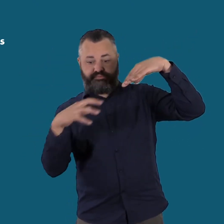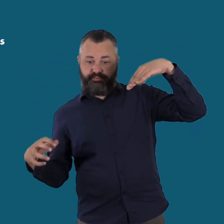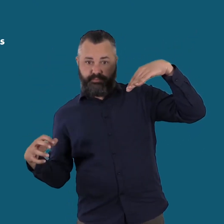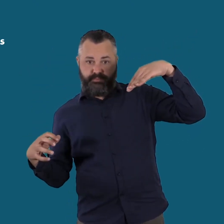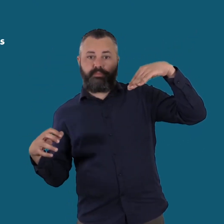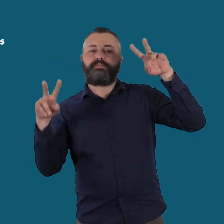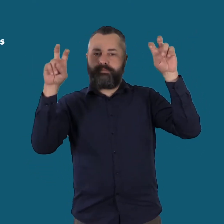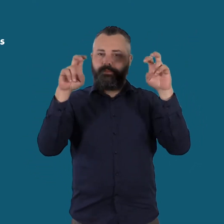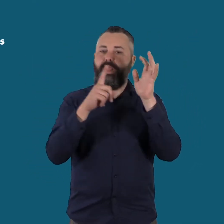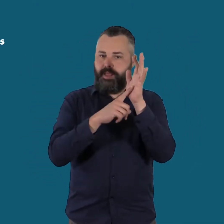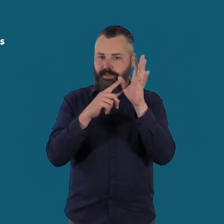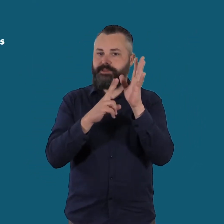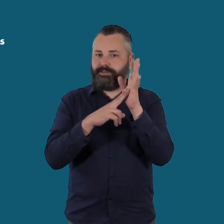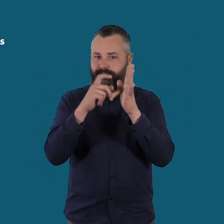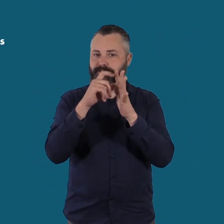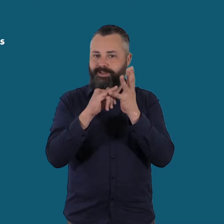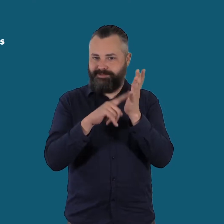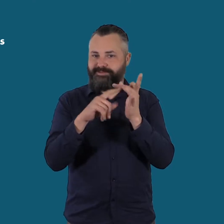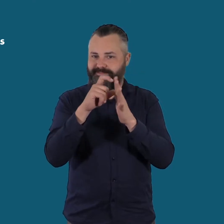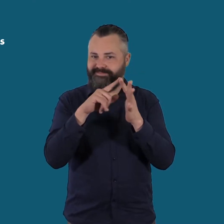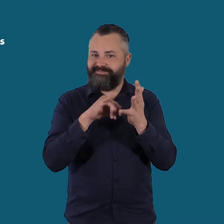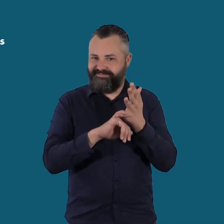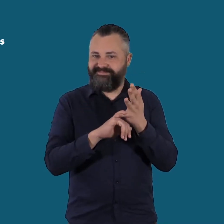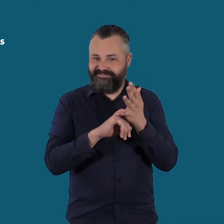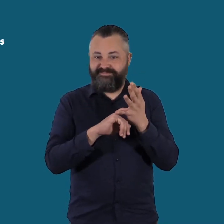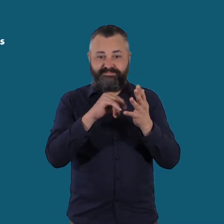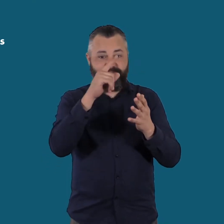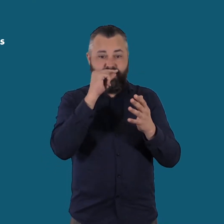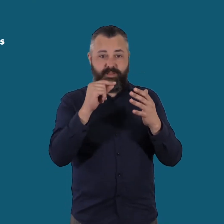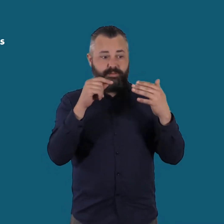Landslides can strike on any slope involving different types of movement.